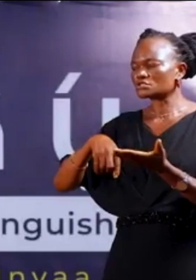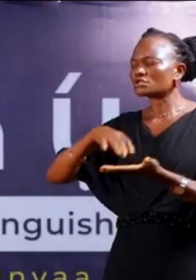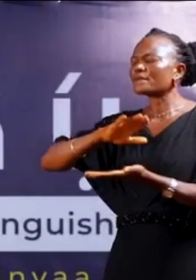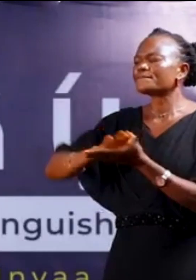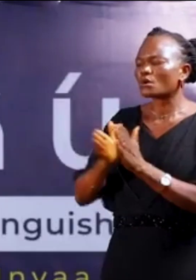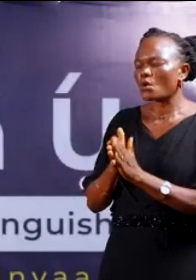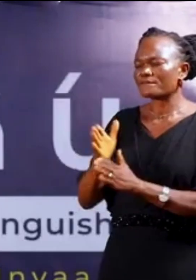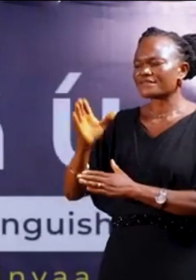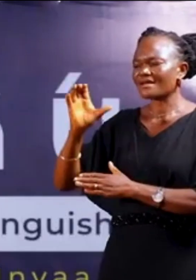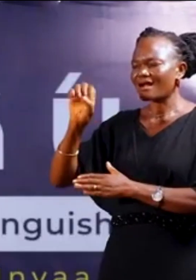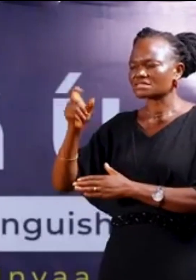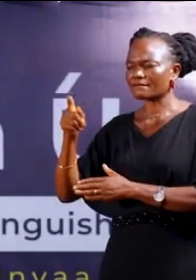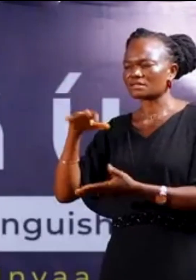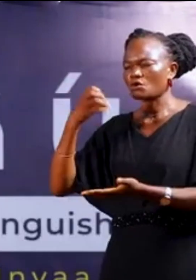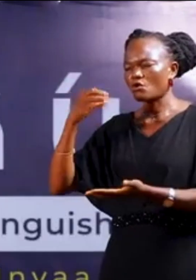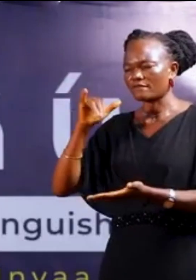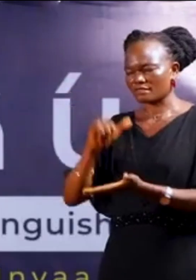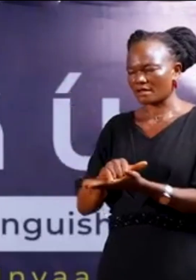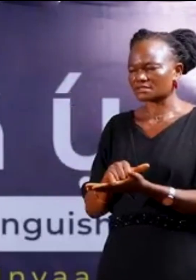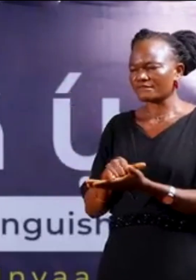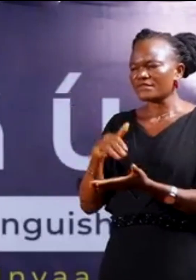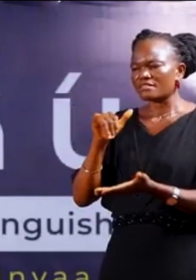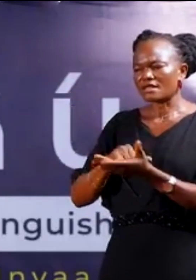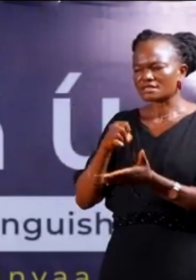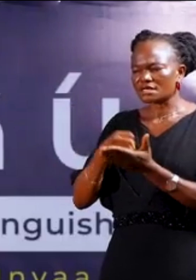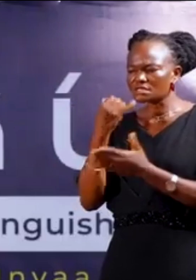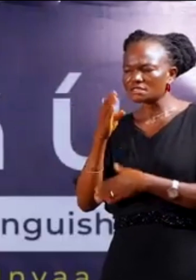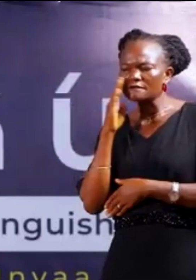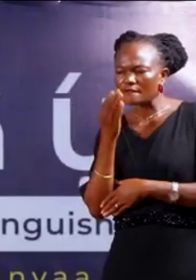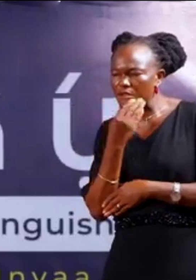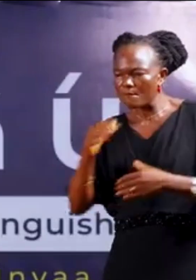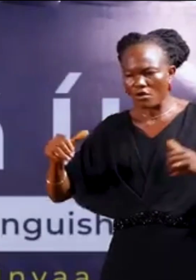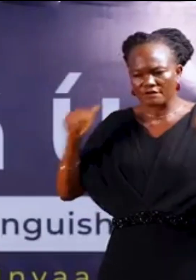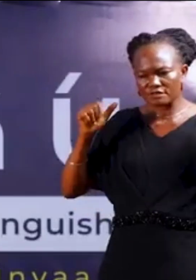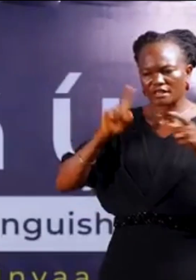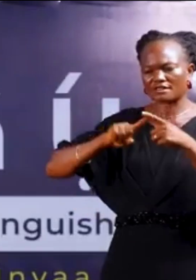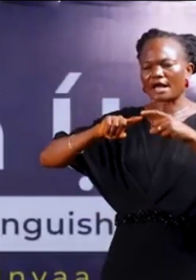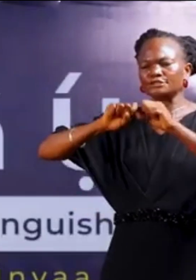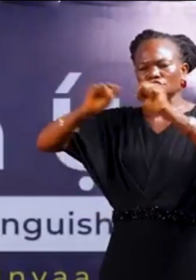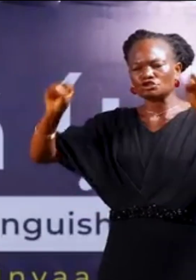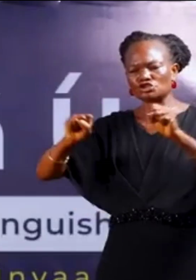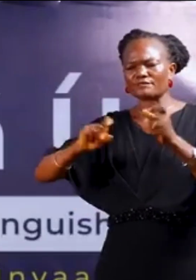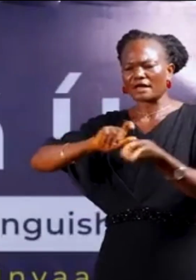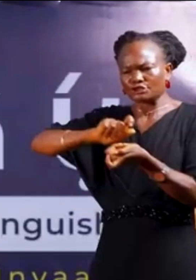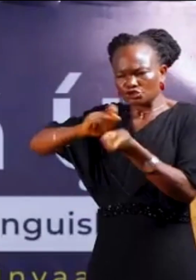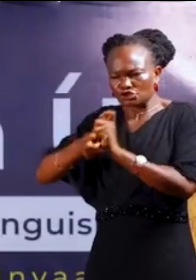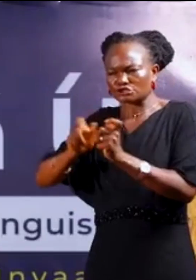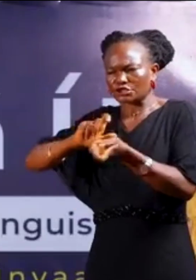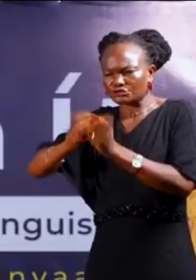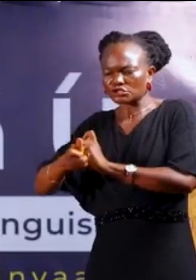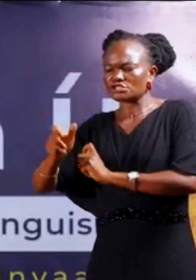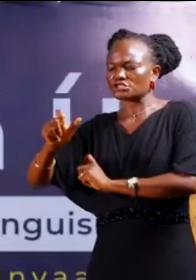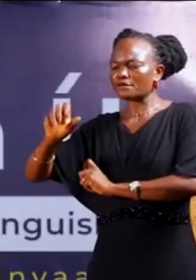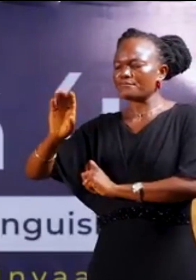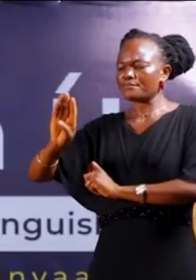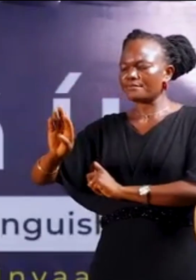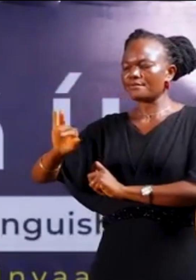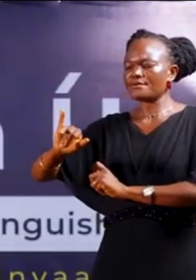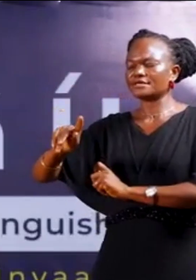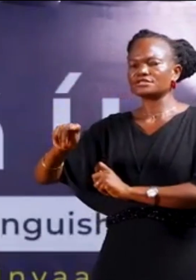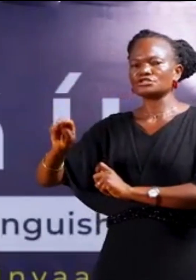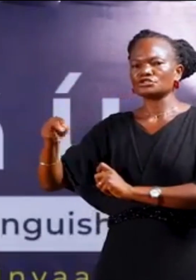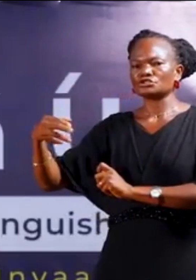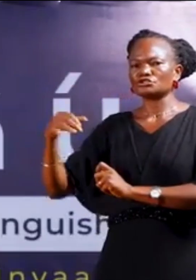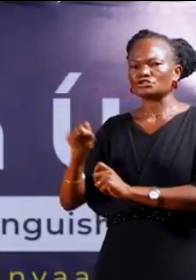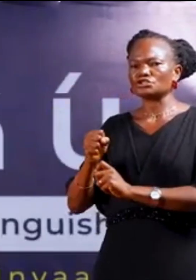the aftermath of that. That it is the Igbo resistance that shaped and reshaped British administration throughout